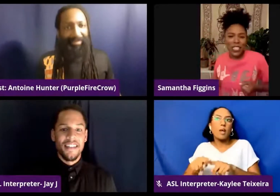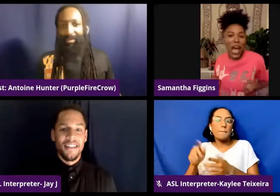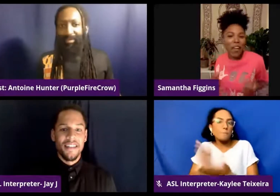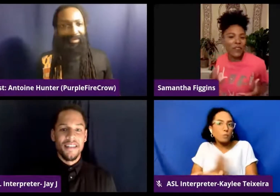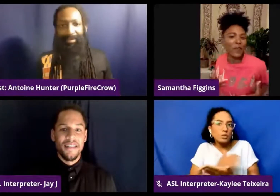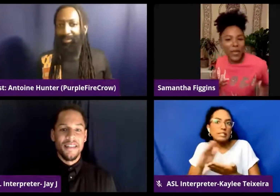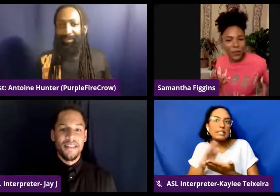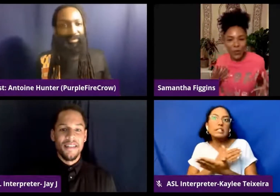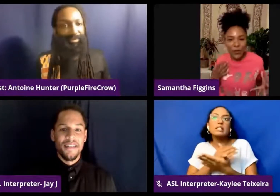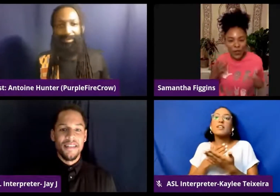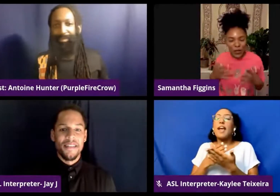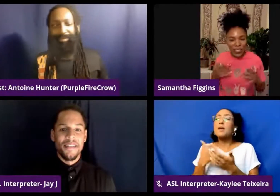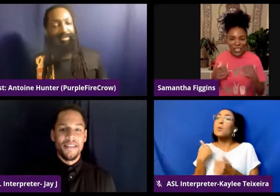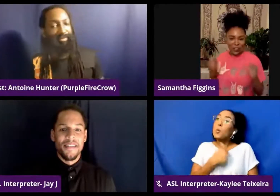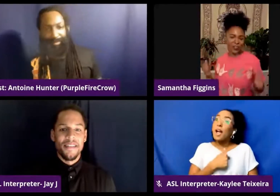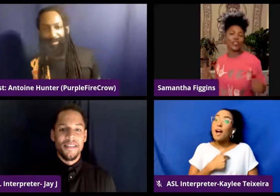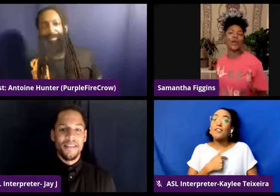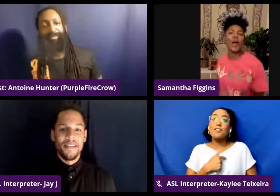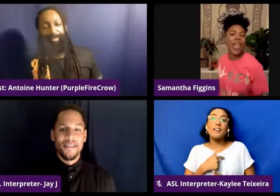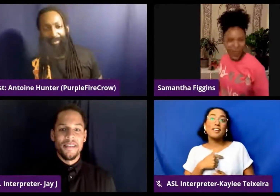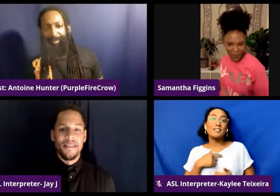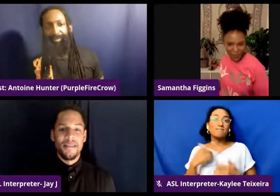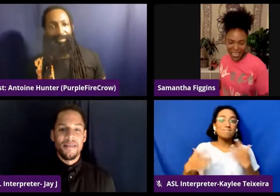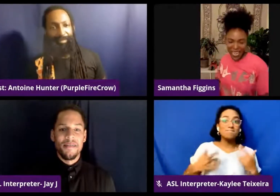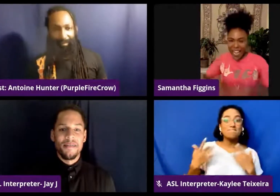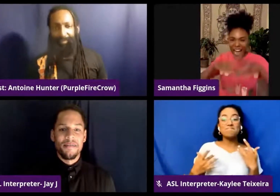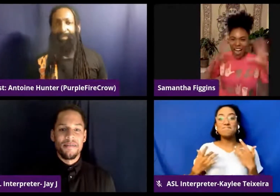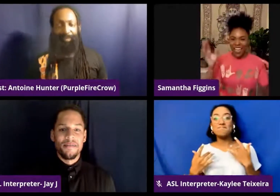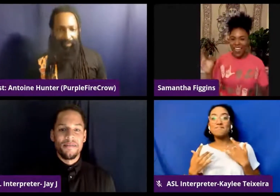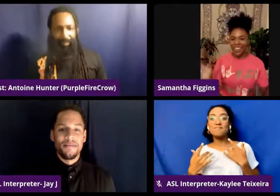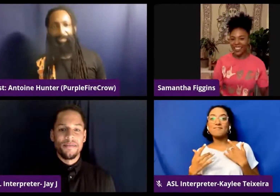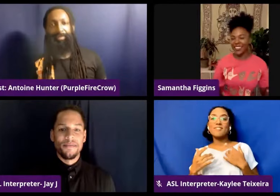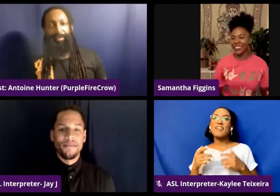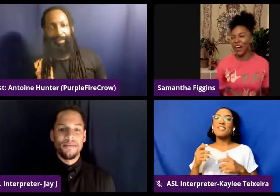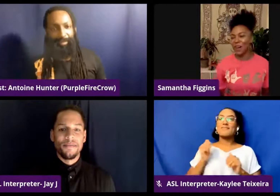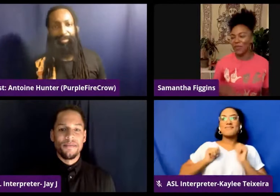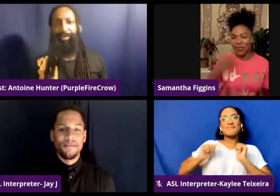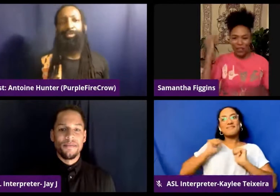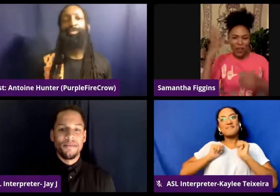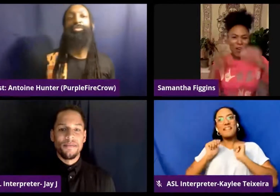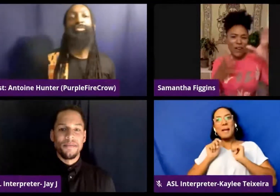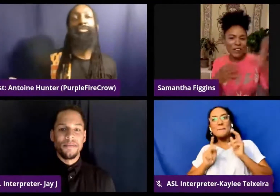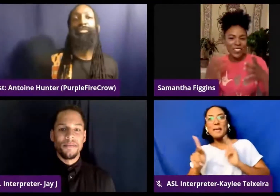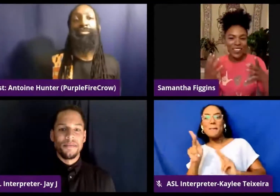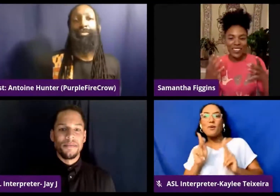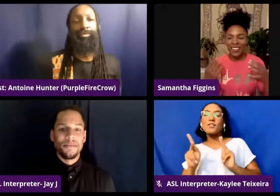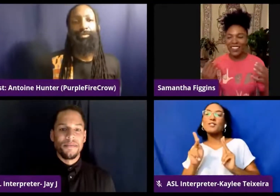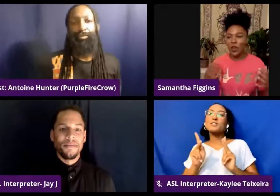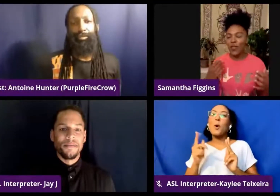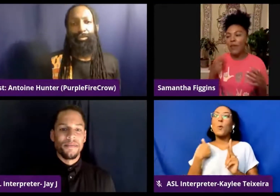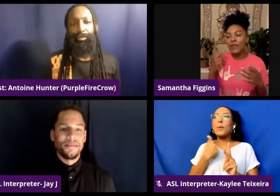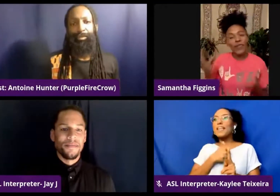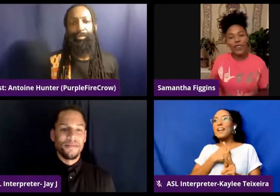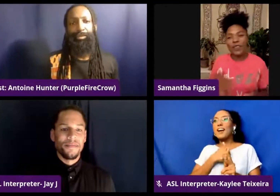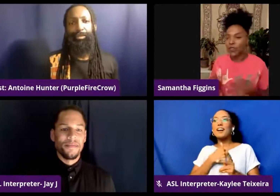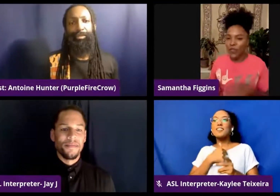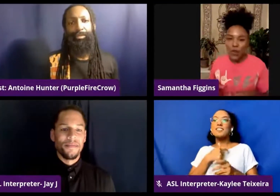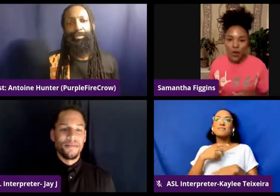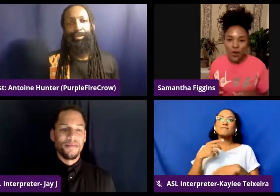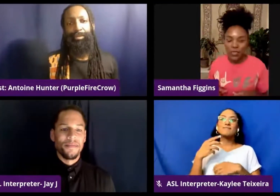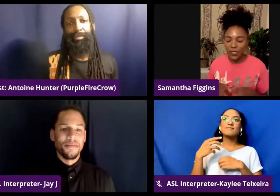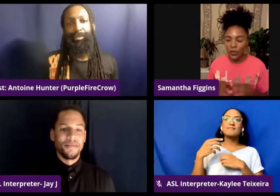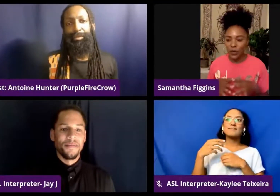always just lively people. You know, dancers are so animated and you know, talk over each other. So that was